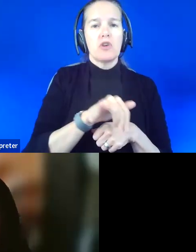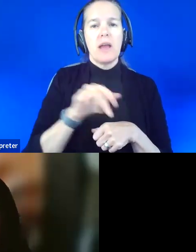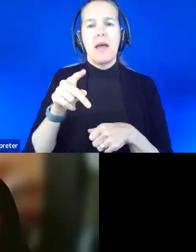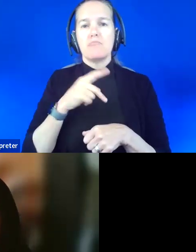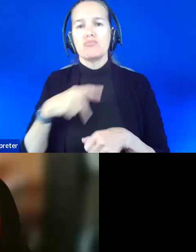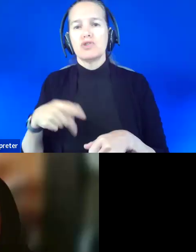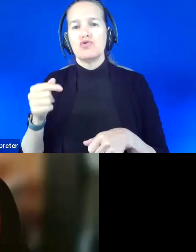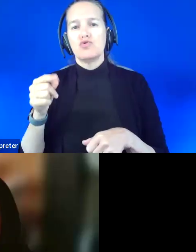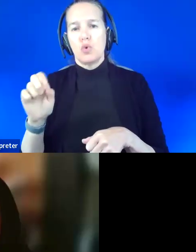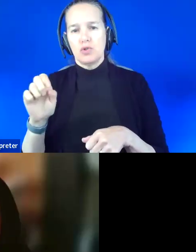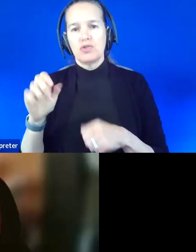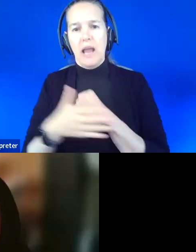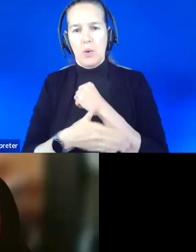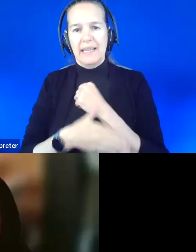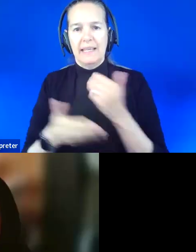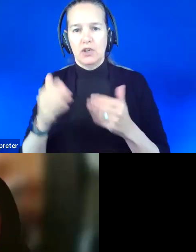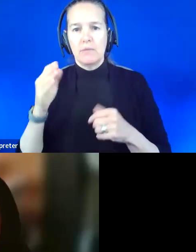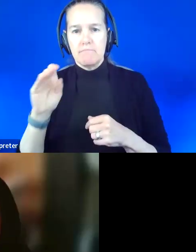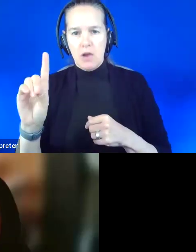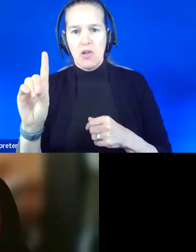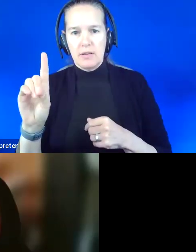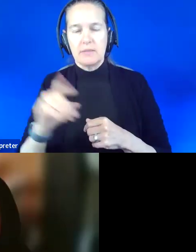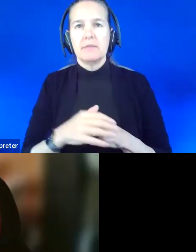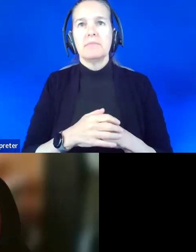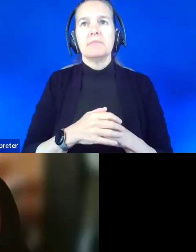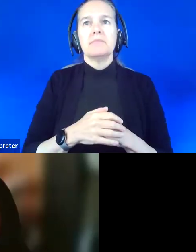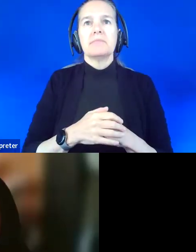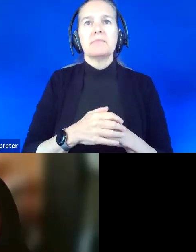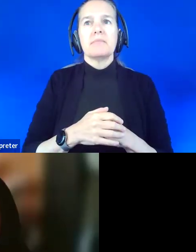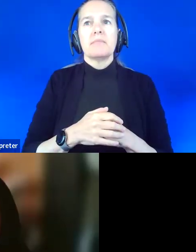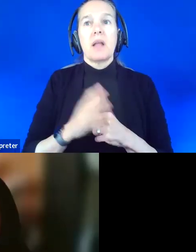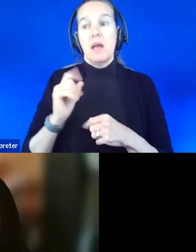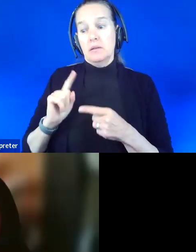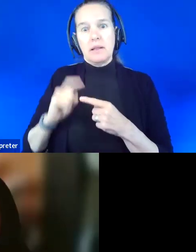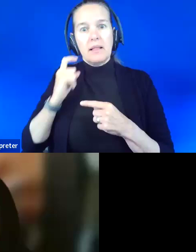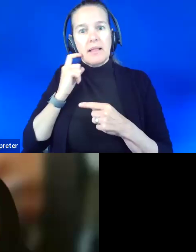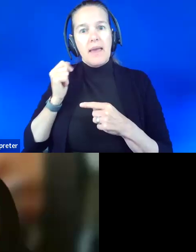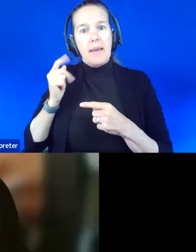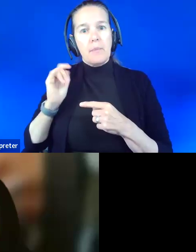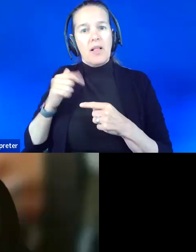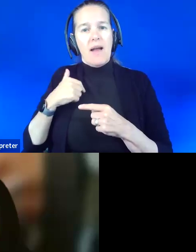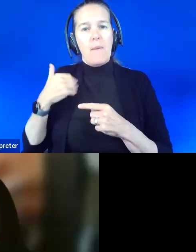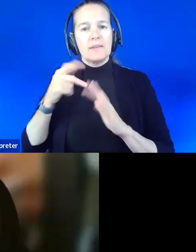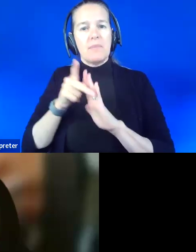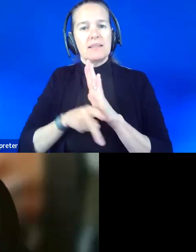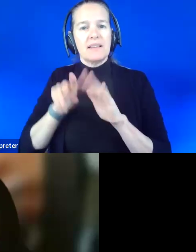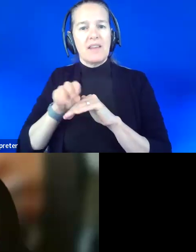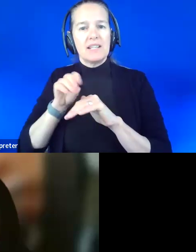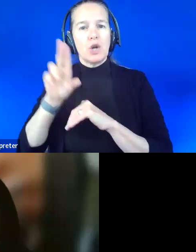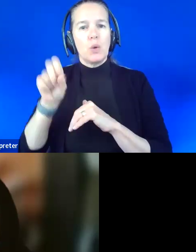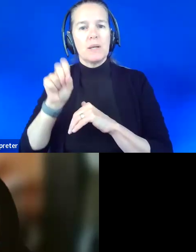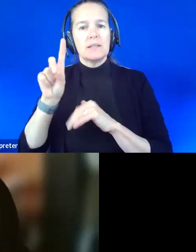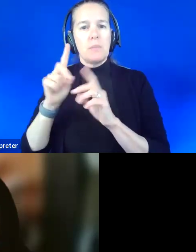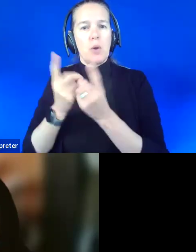County here in Maryland. And until April, I was a policy advisor at the U.S. Department of